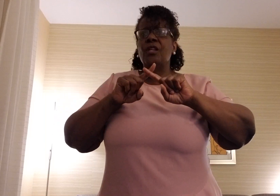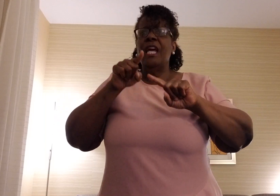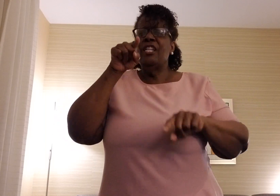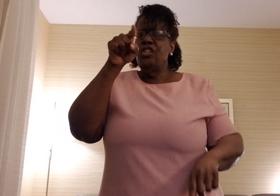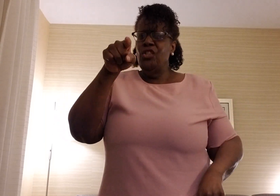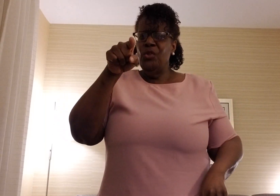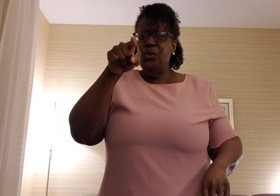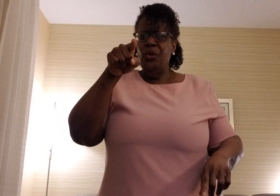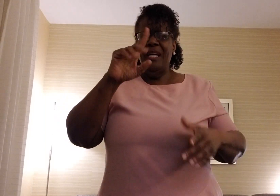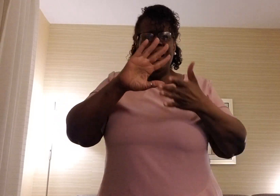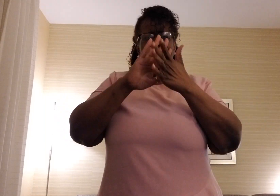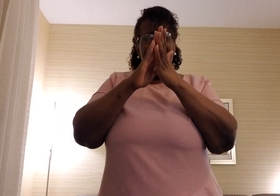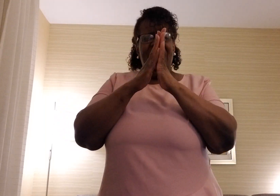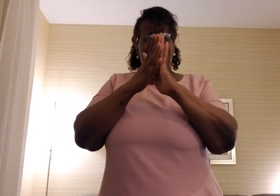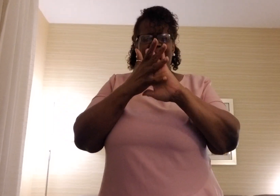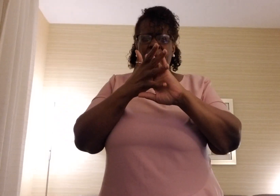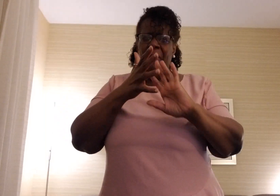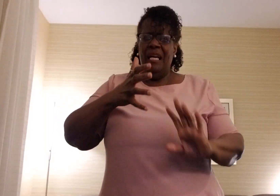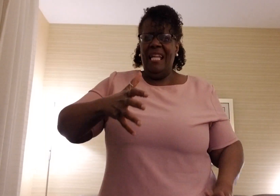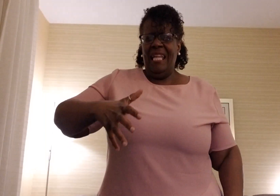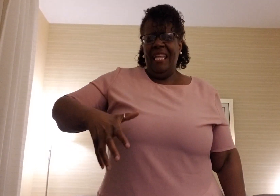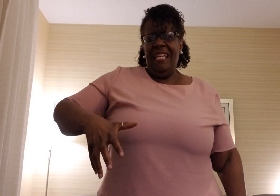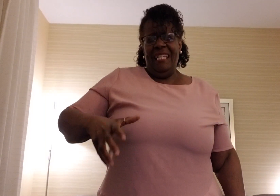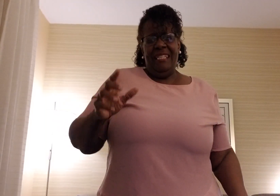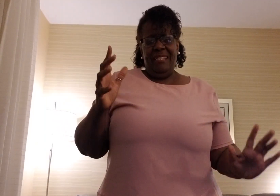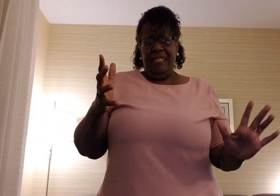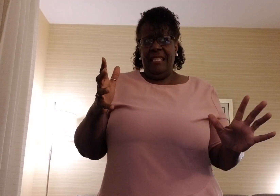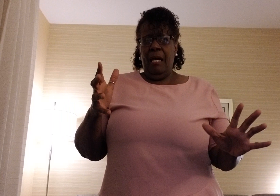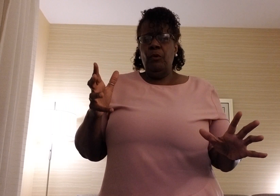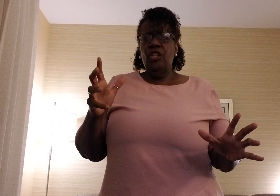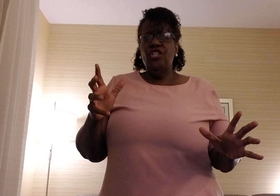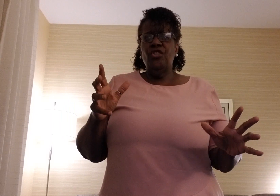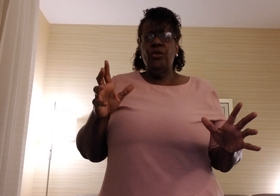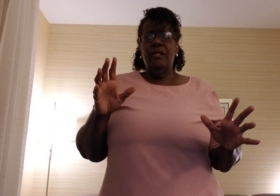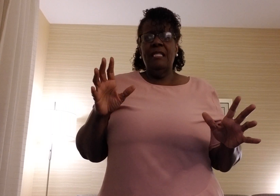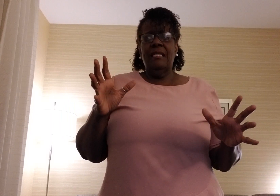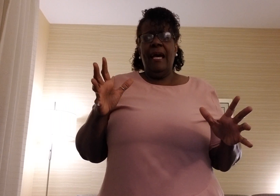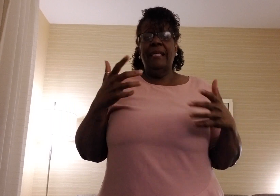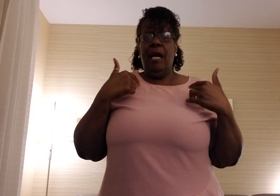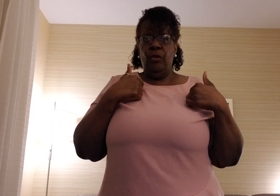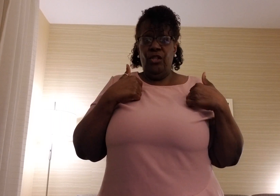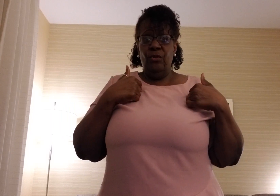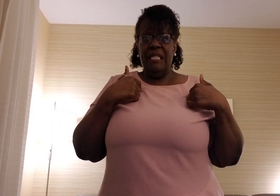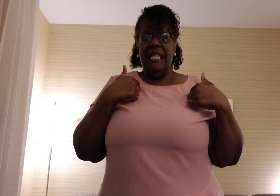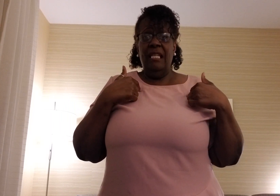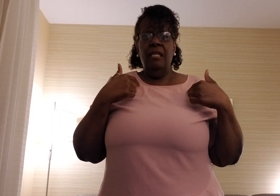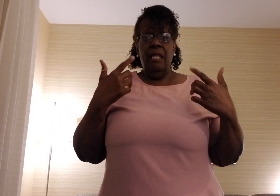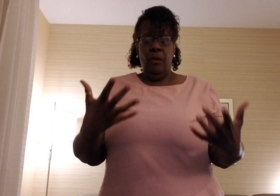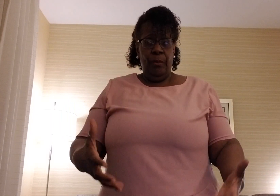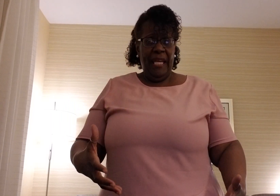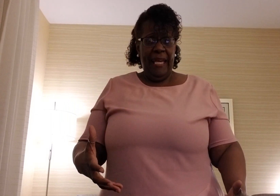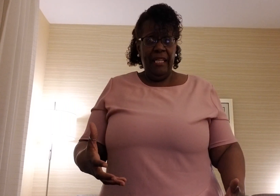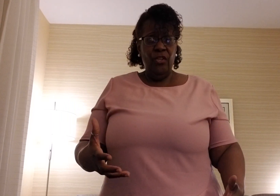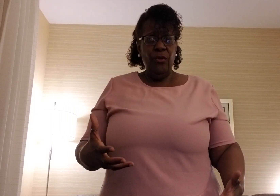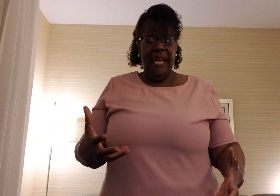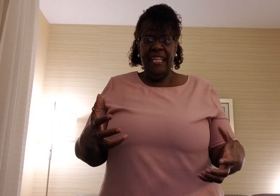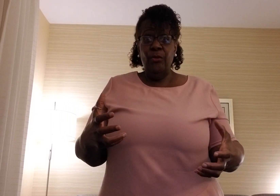And you become, and I'm going to show you the sign I would use again. It would be